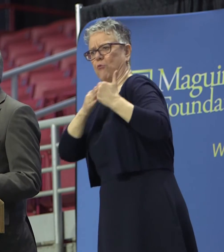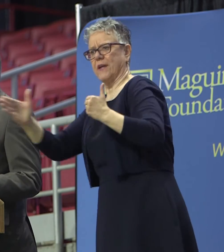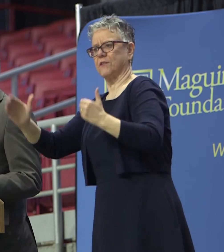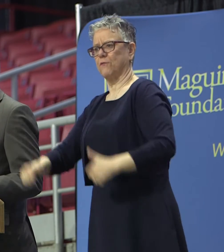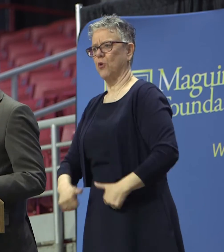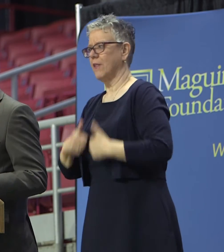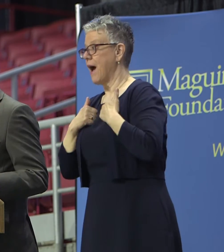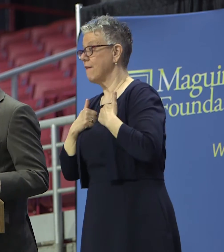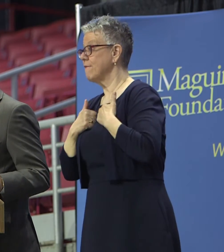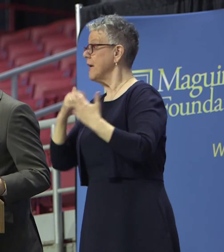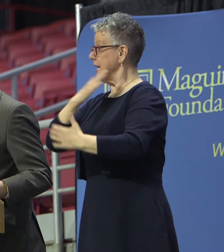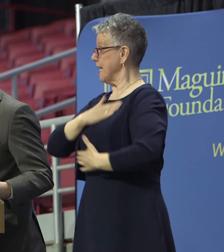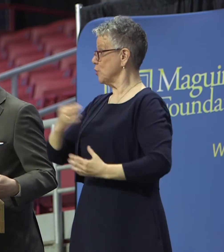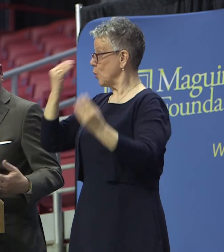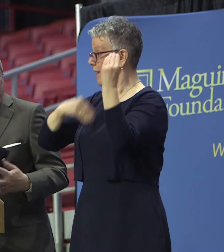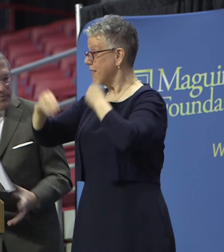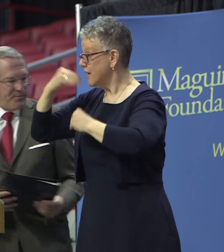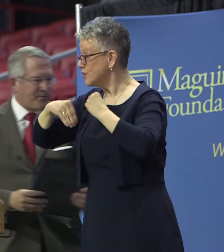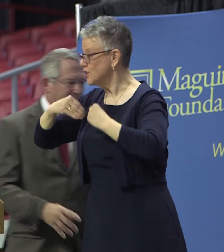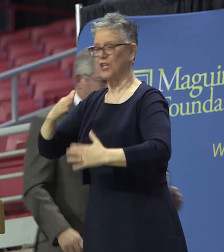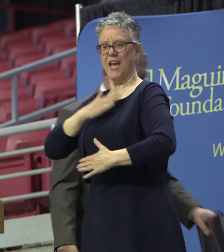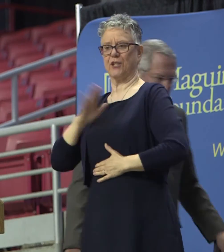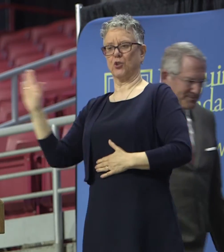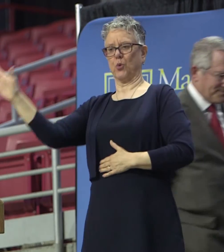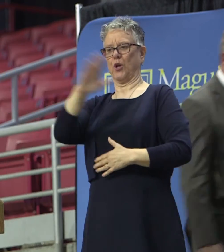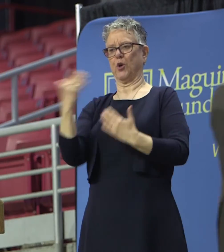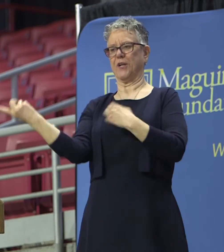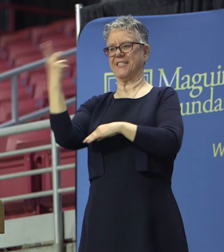Please enjoy the rest of the luncheon. Have a good day.